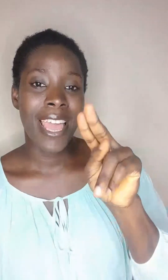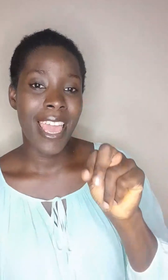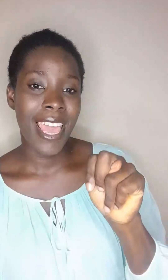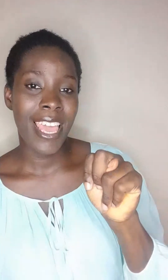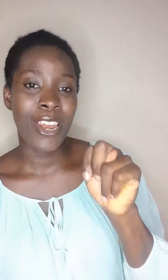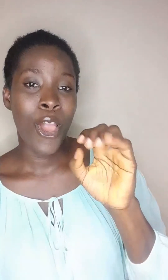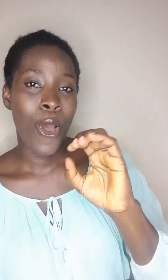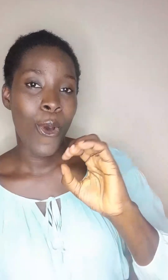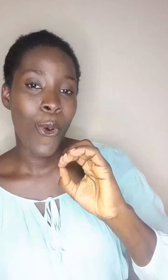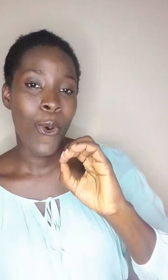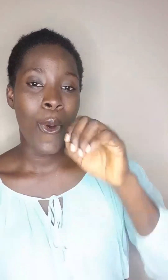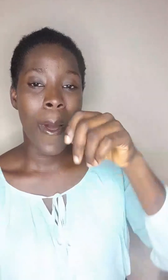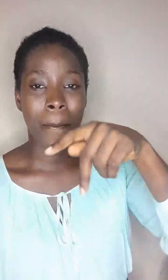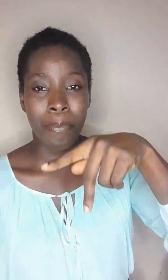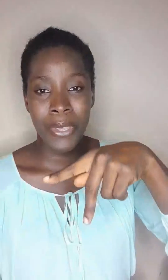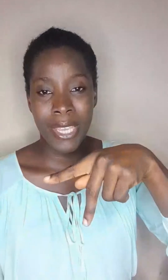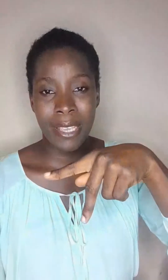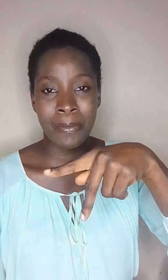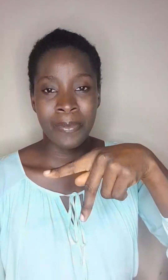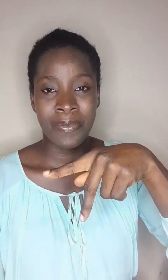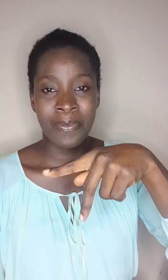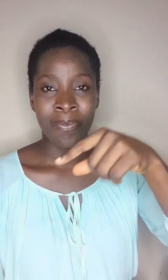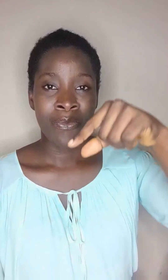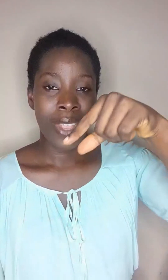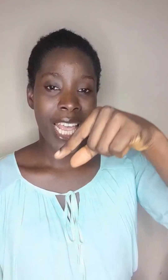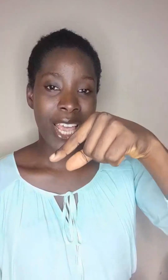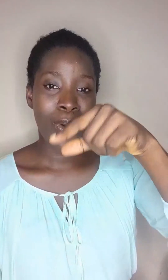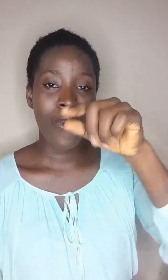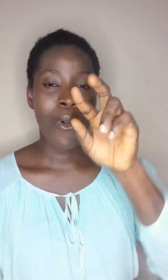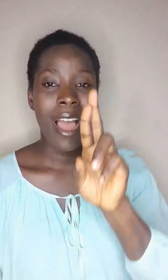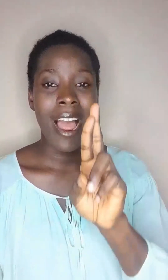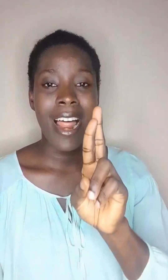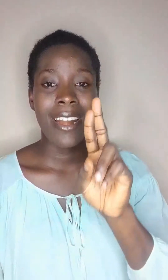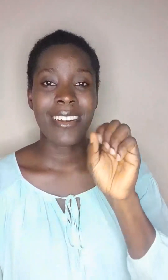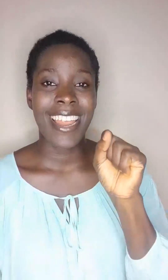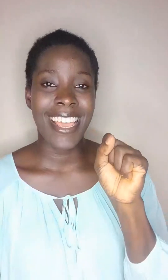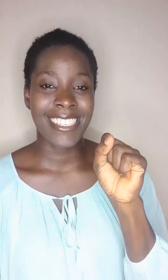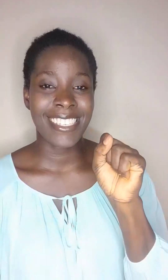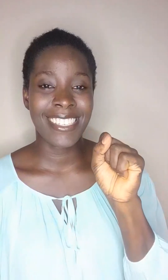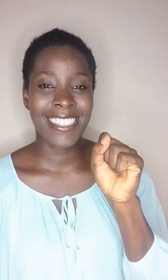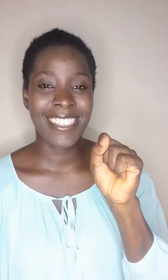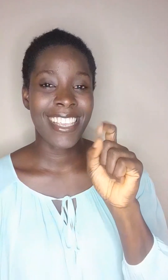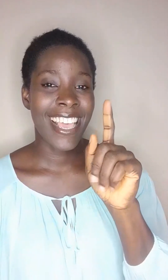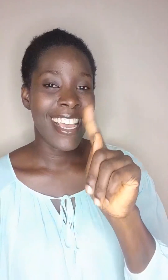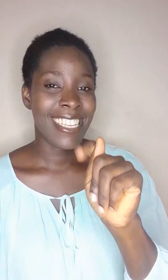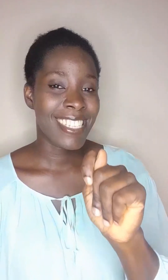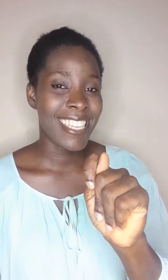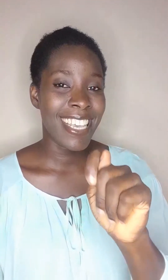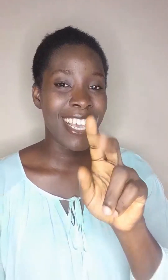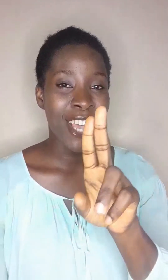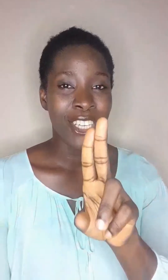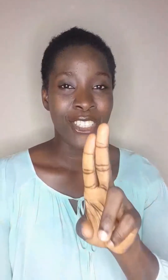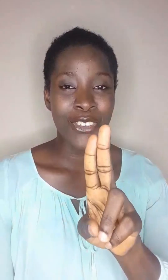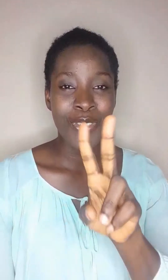N, O, P, Q, R, S, T, U,